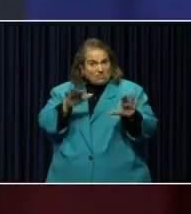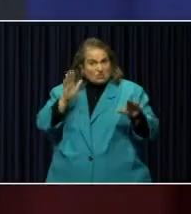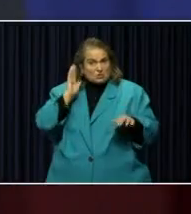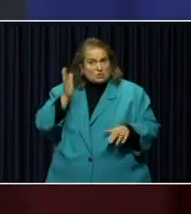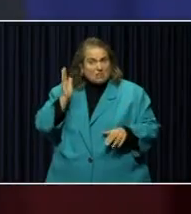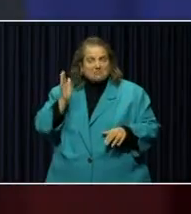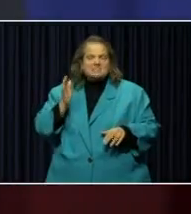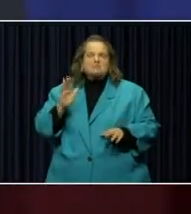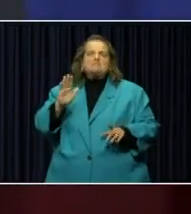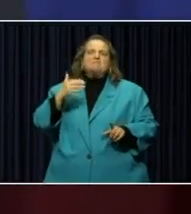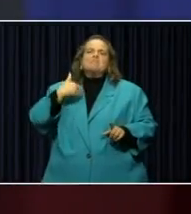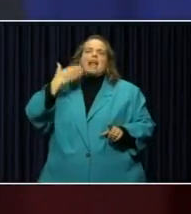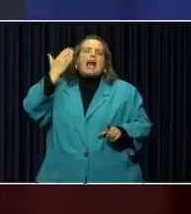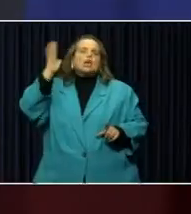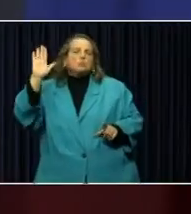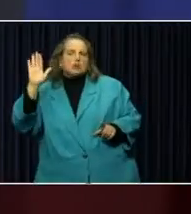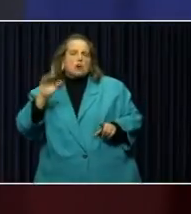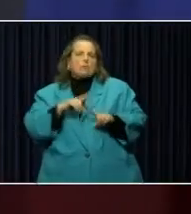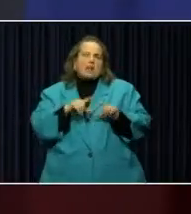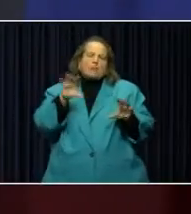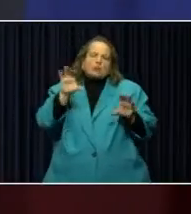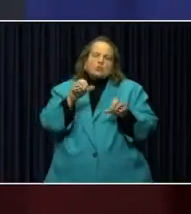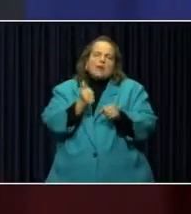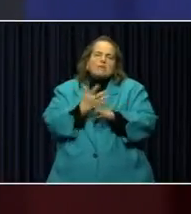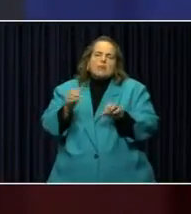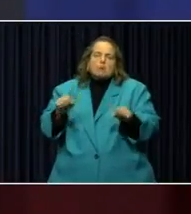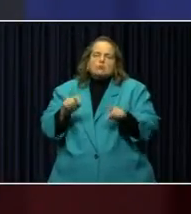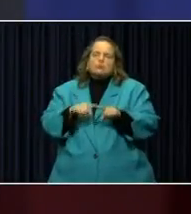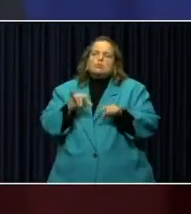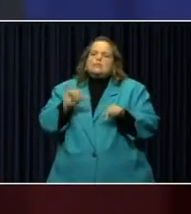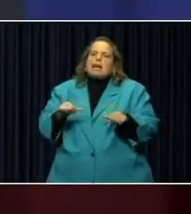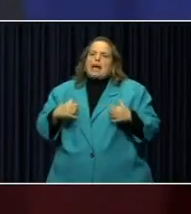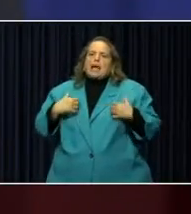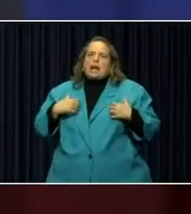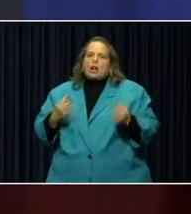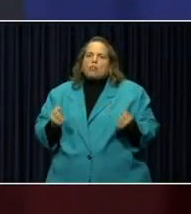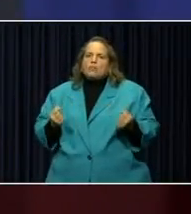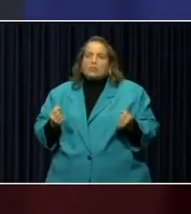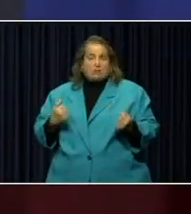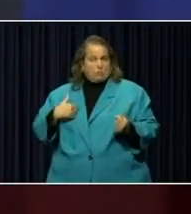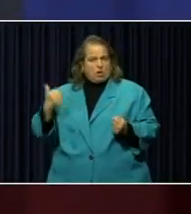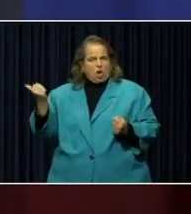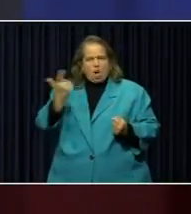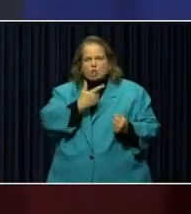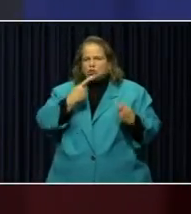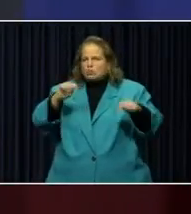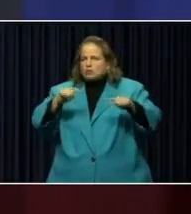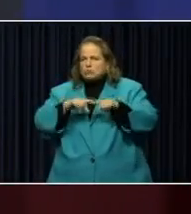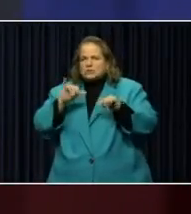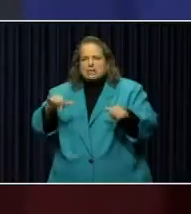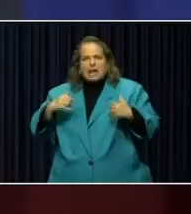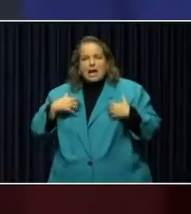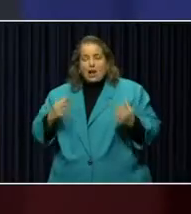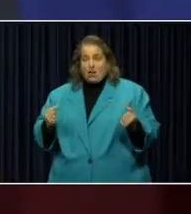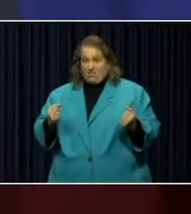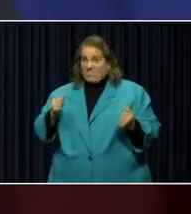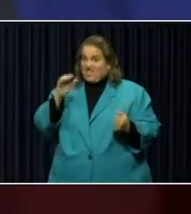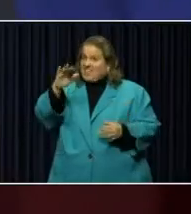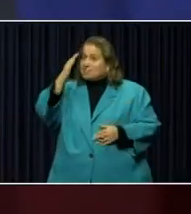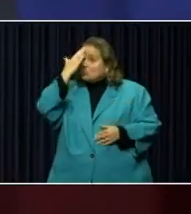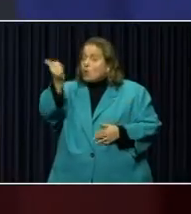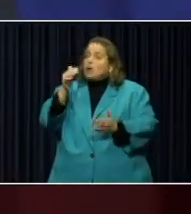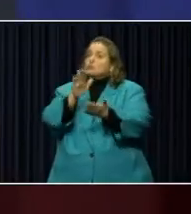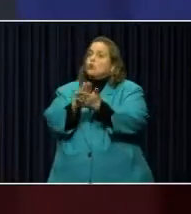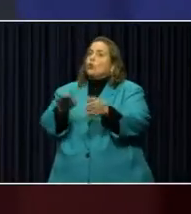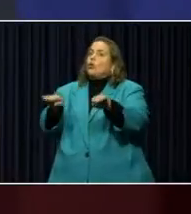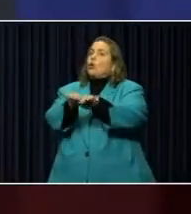know, but they're doing everything possible to stay healthy. We all are. That's why they closed school for a couple of weeks,